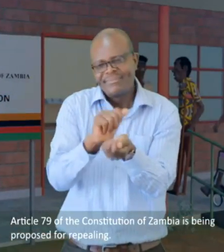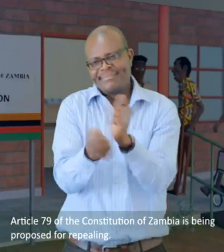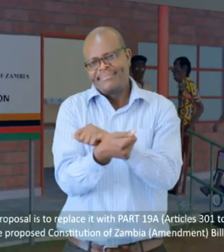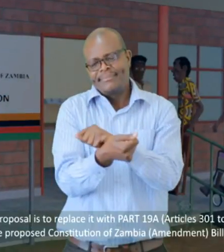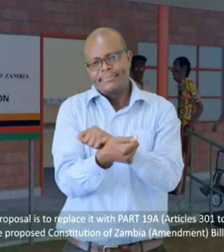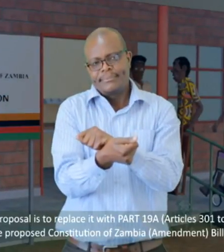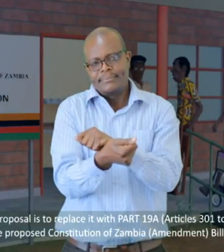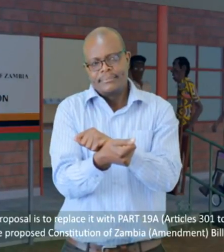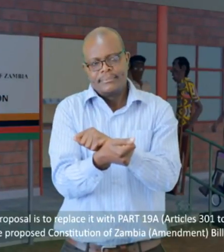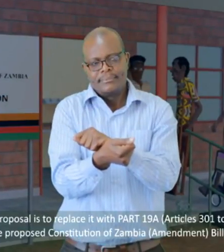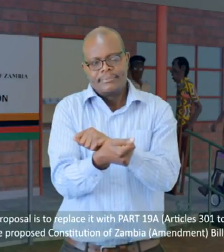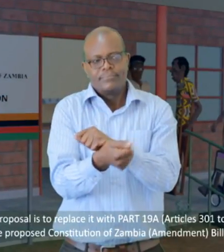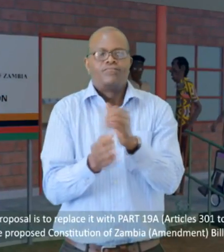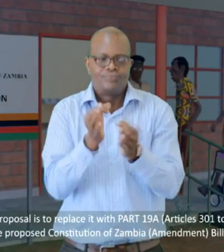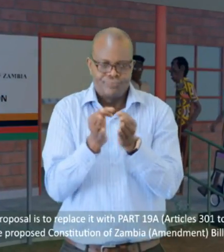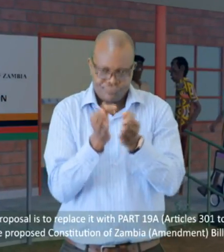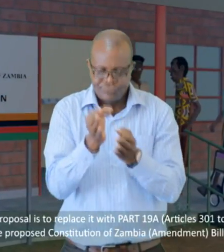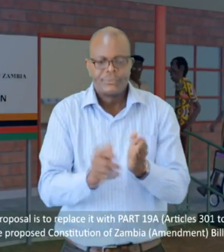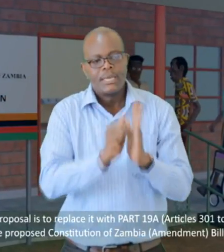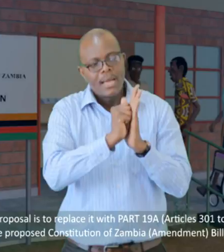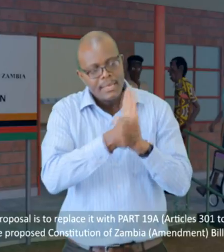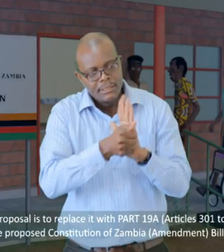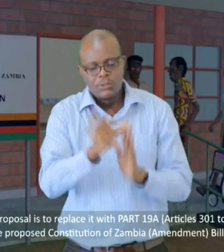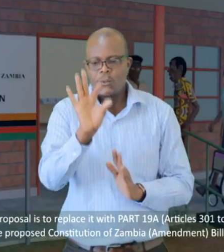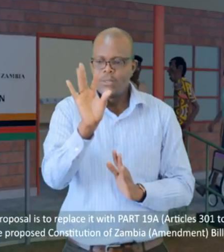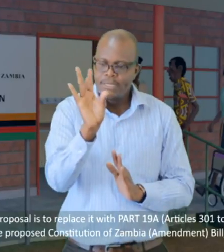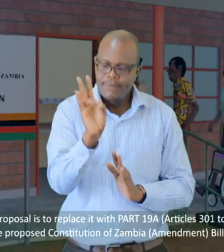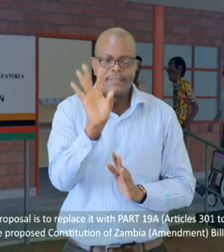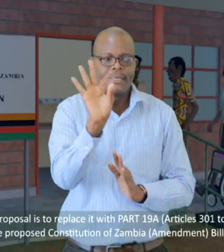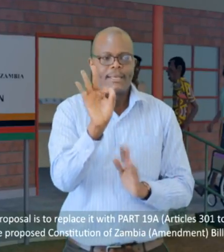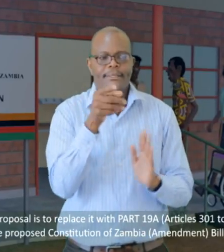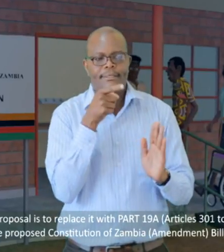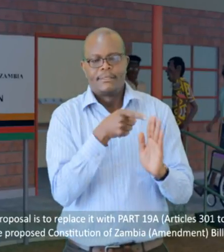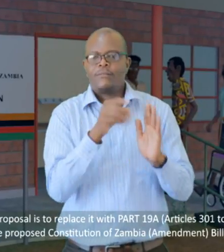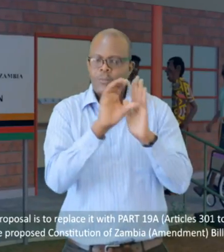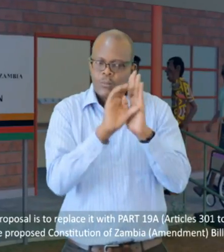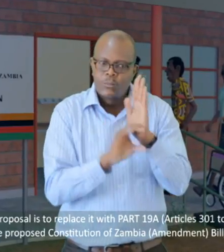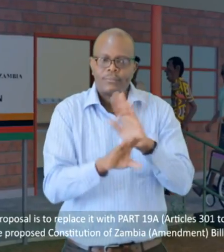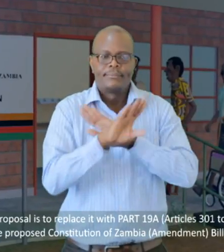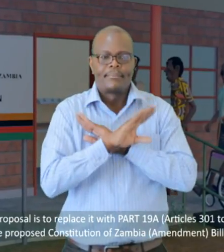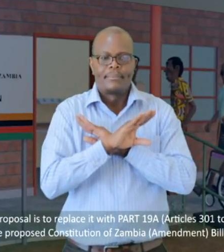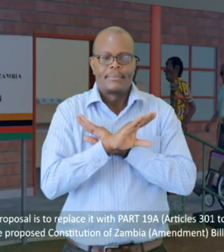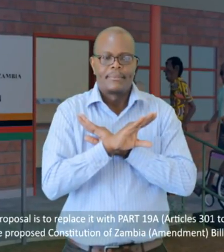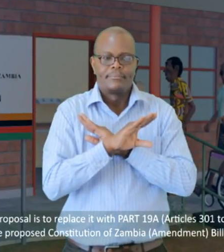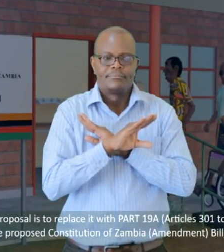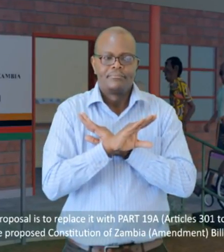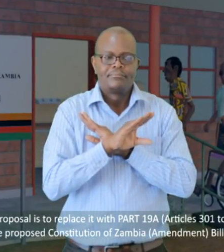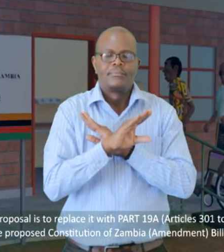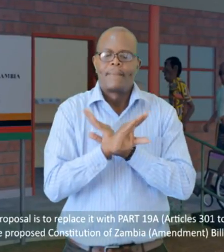The proposal is to replace it with Part 19A or Articles 301 to 303 in the